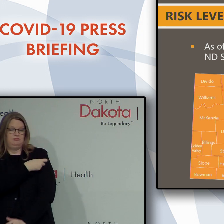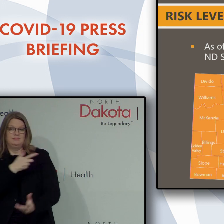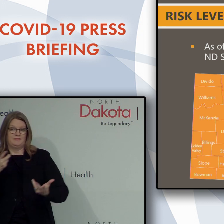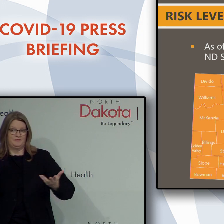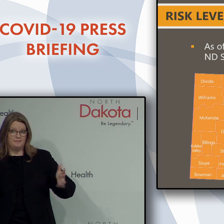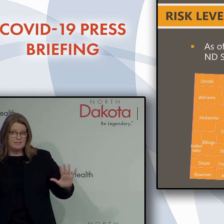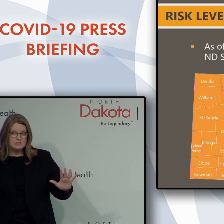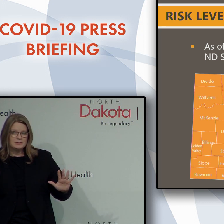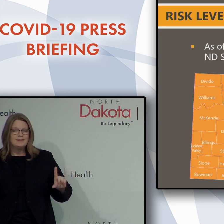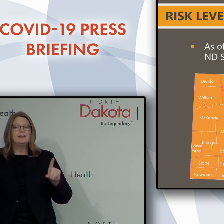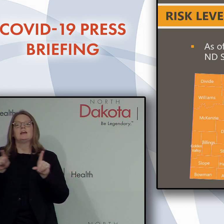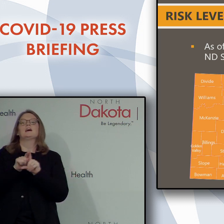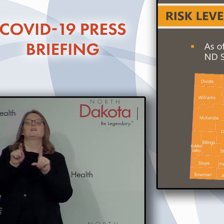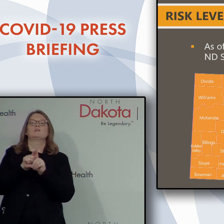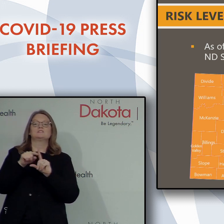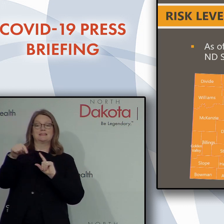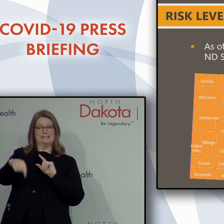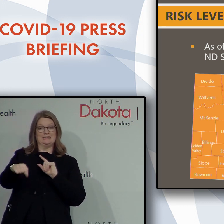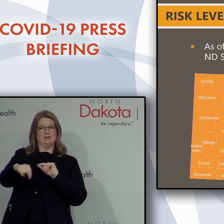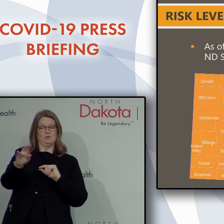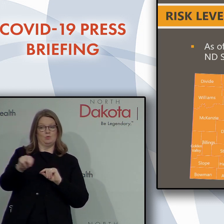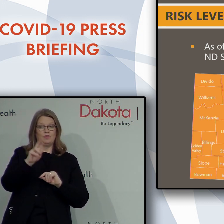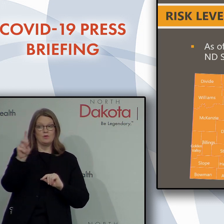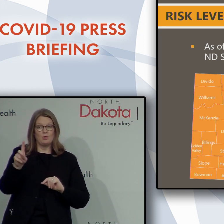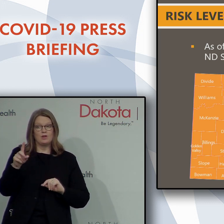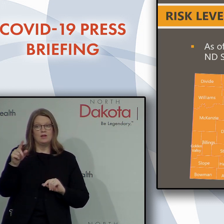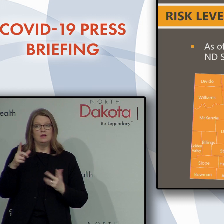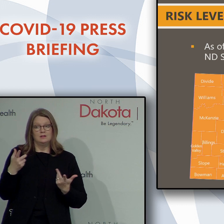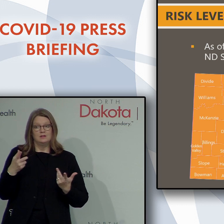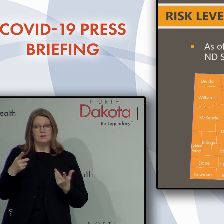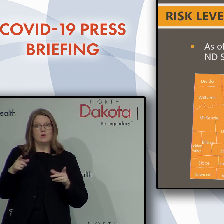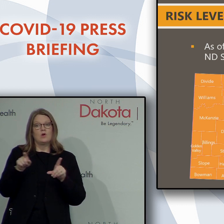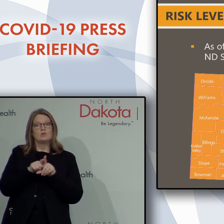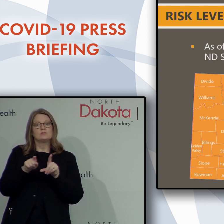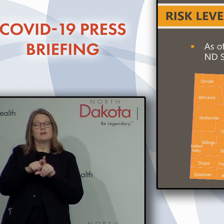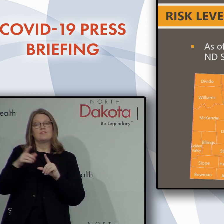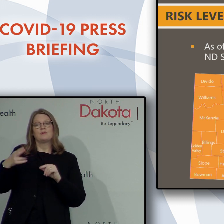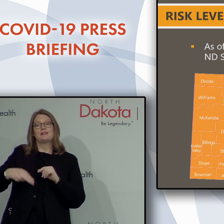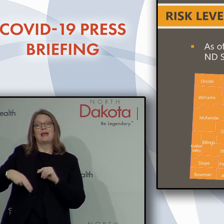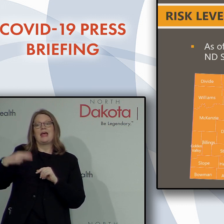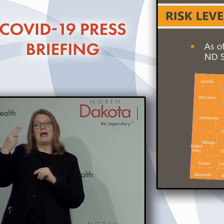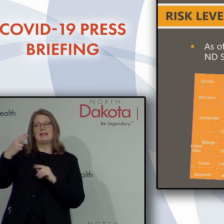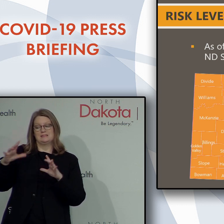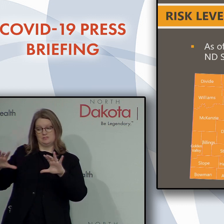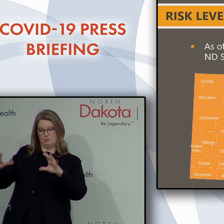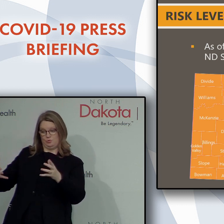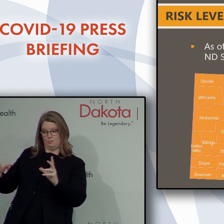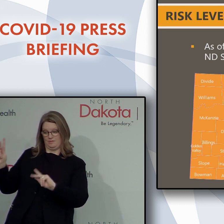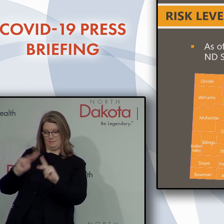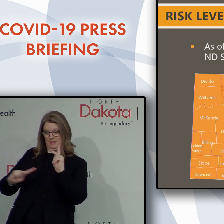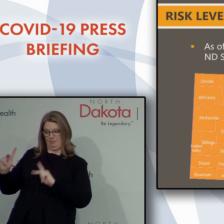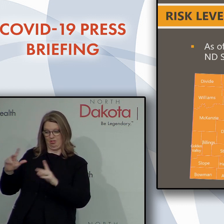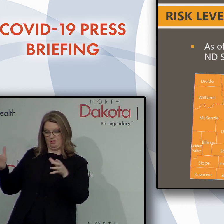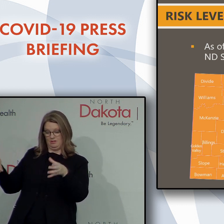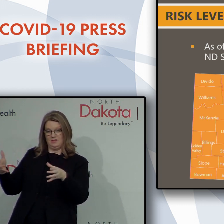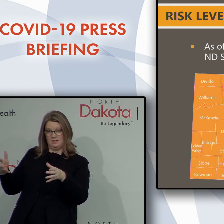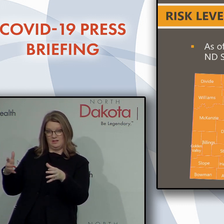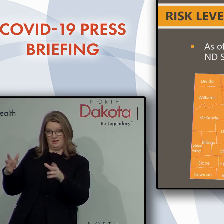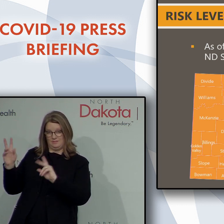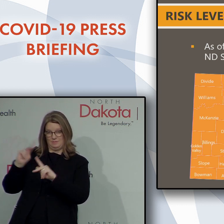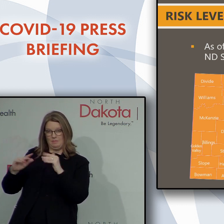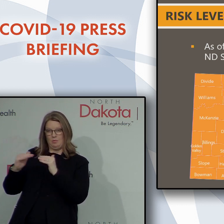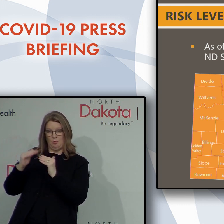let's remind ourselves that in North Dakota, we have, as a state, one of the highest populations in the country demographically of citizens over